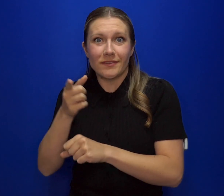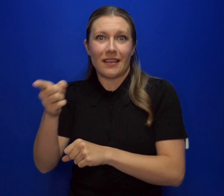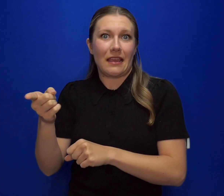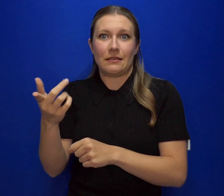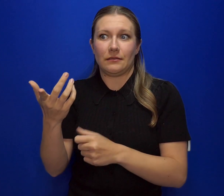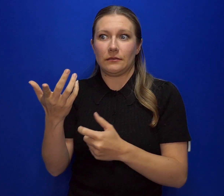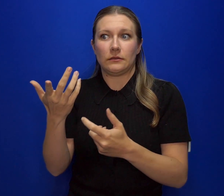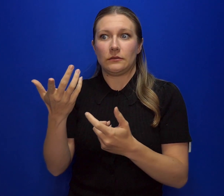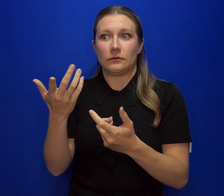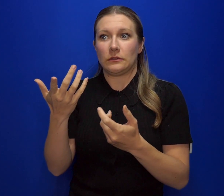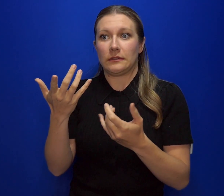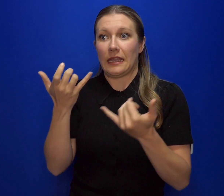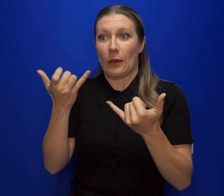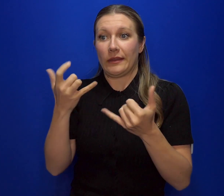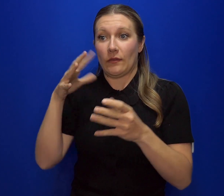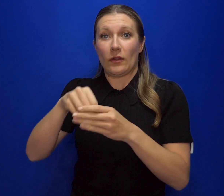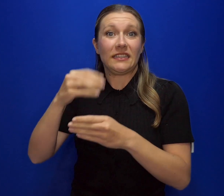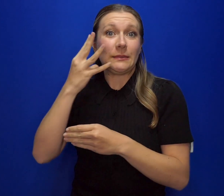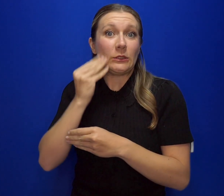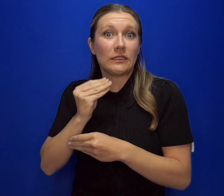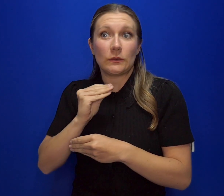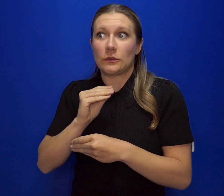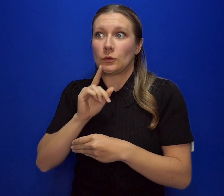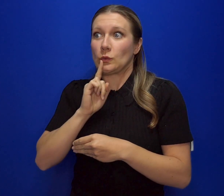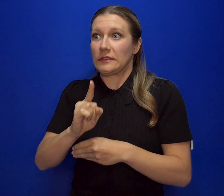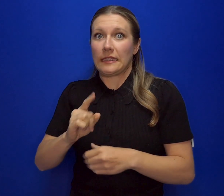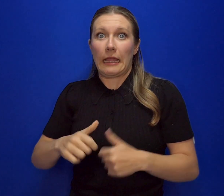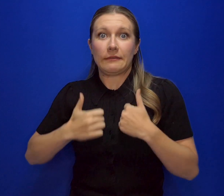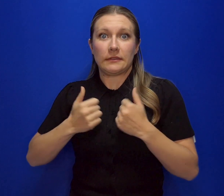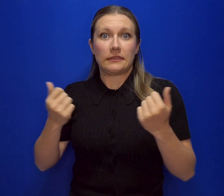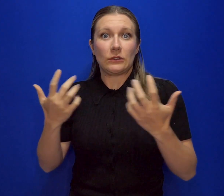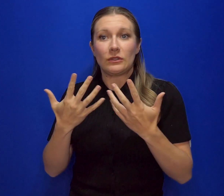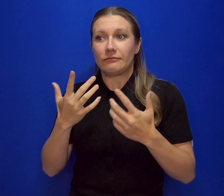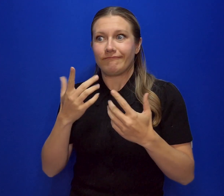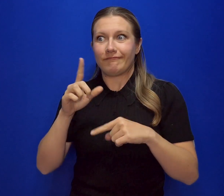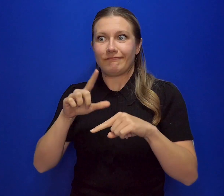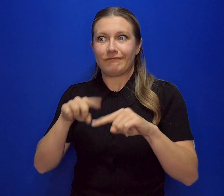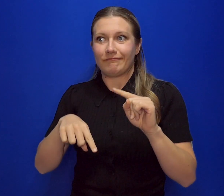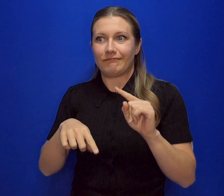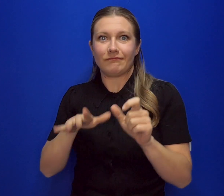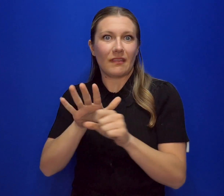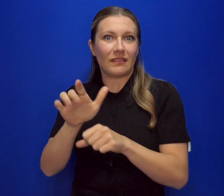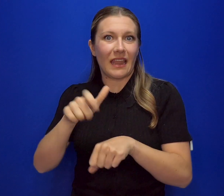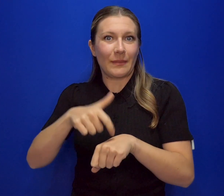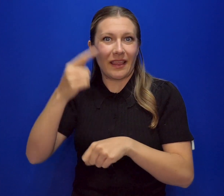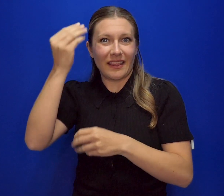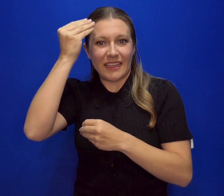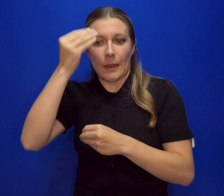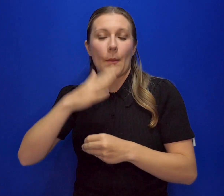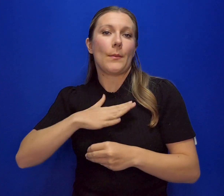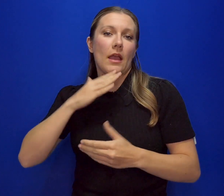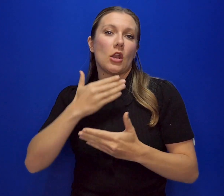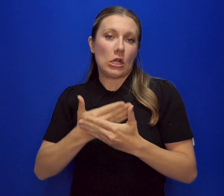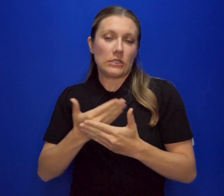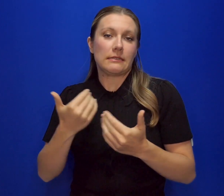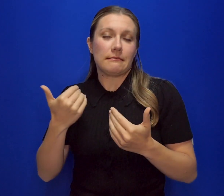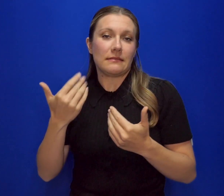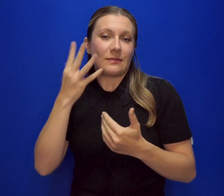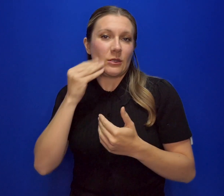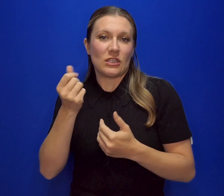an experience that was so surreal that there was no time to think. My daughter's had a couple of seizures, and I know what that feels